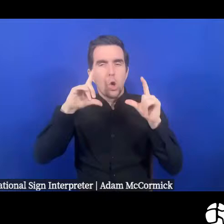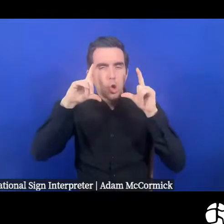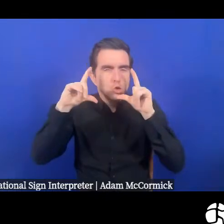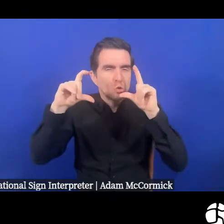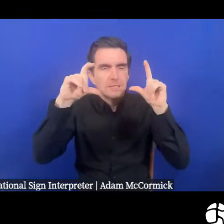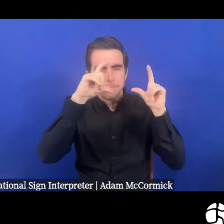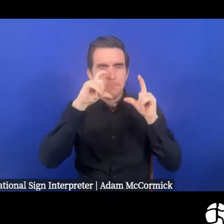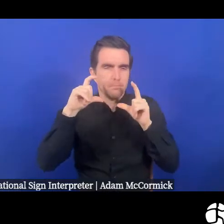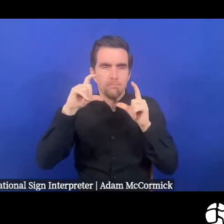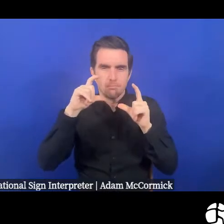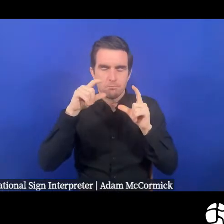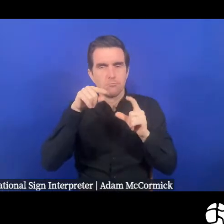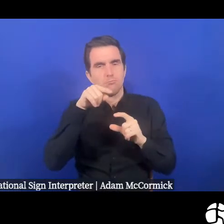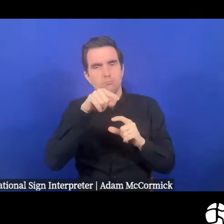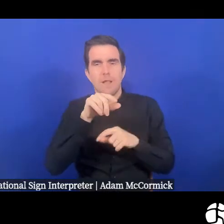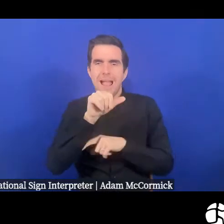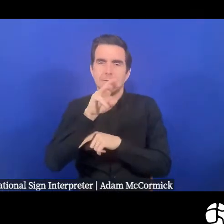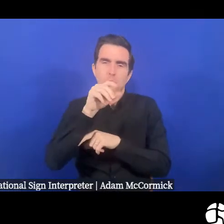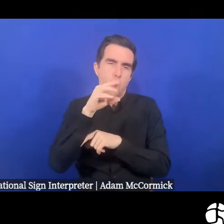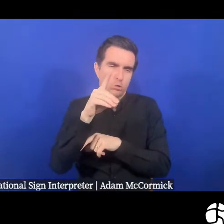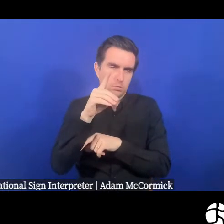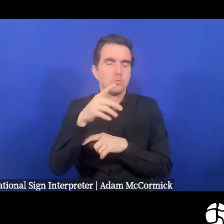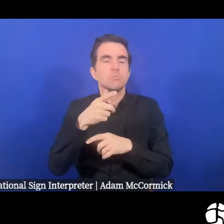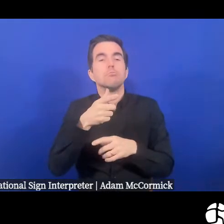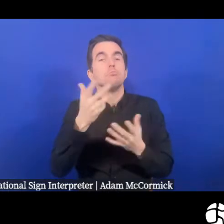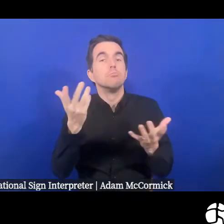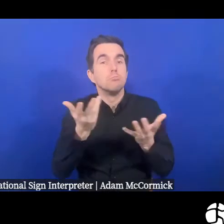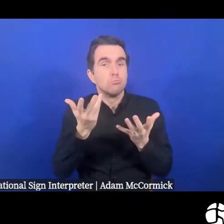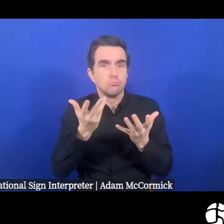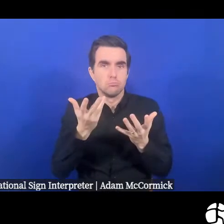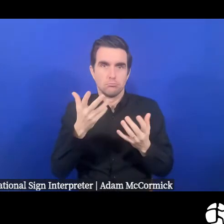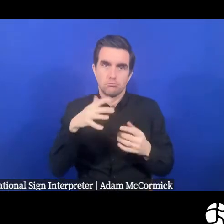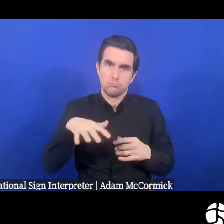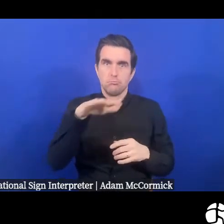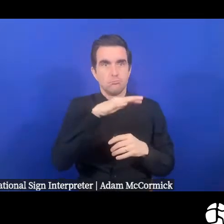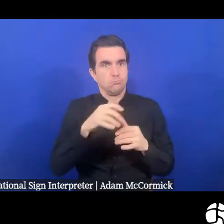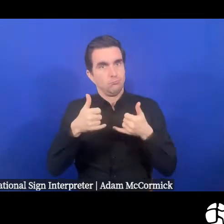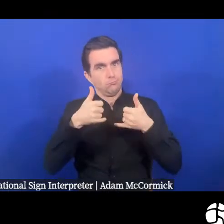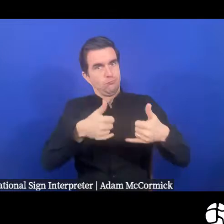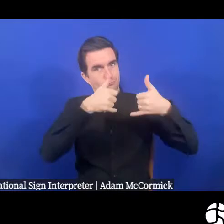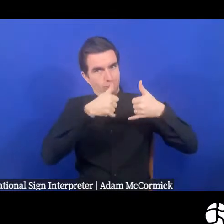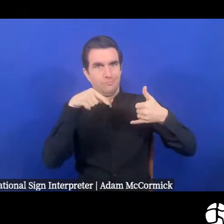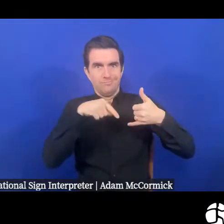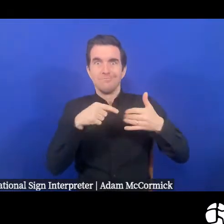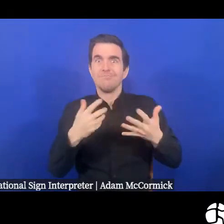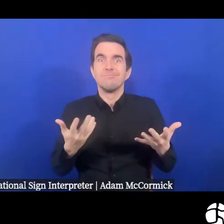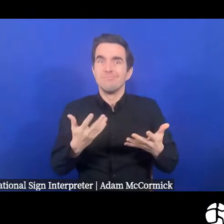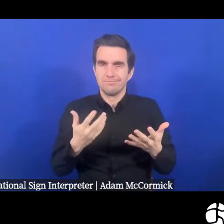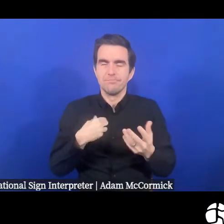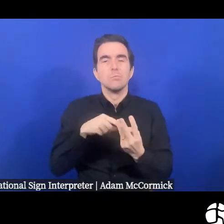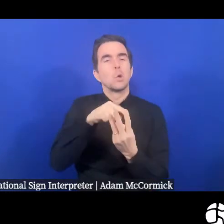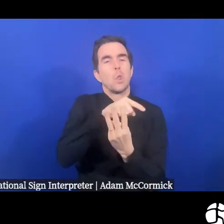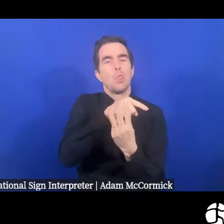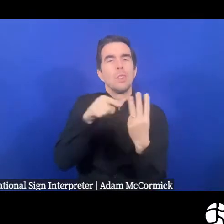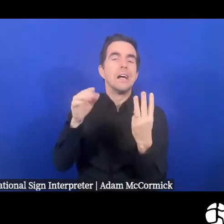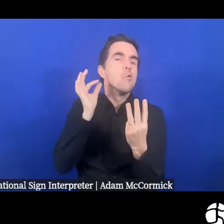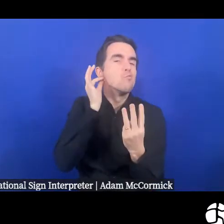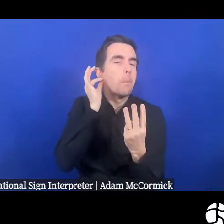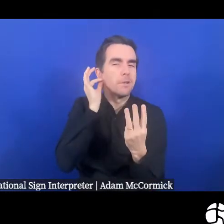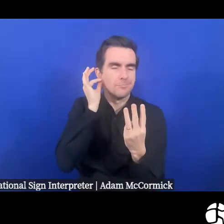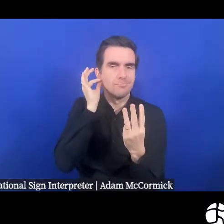So they're of course doing something, and I'm sure that Brazil is not the only one. So when you take a look in this type